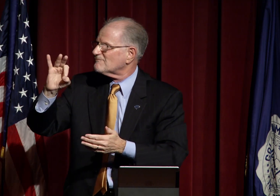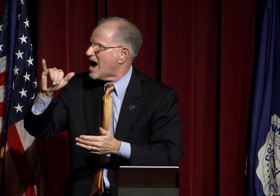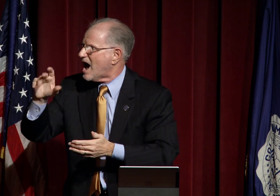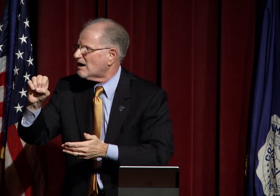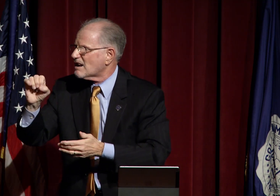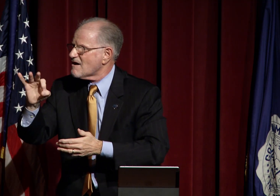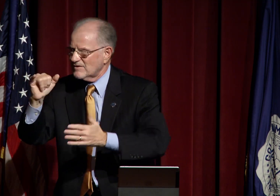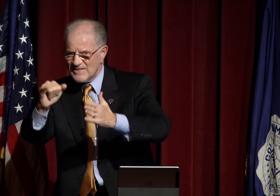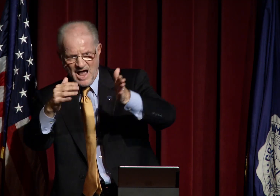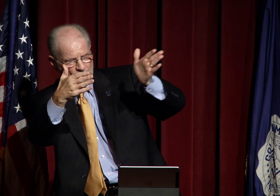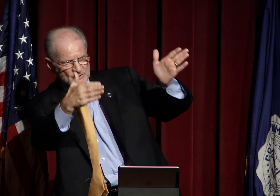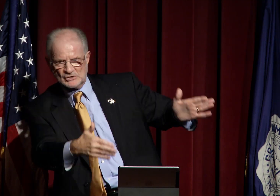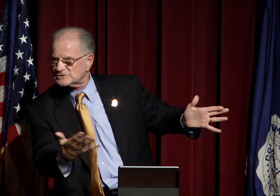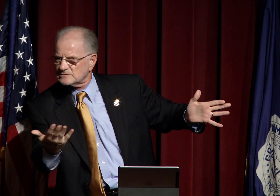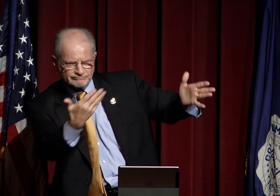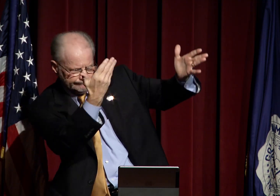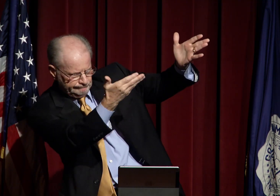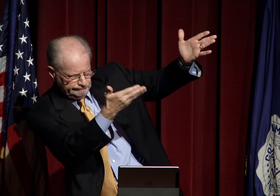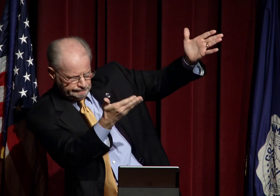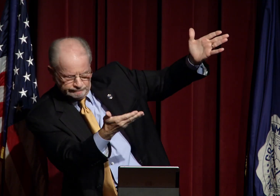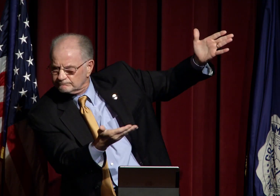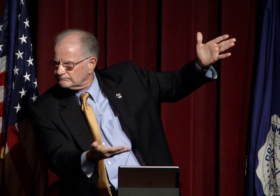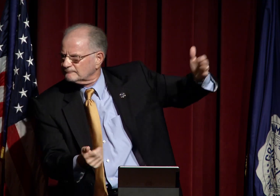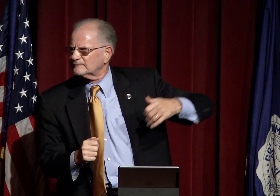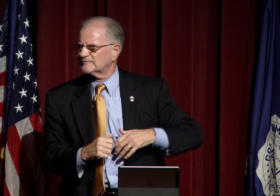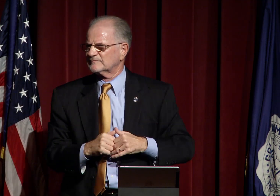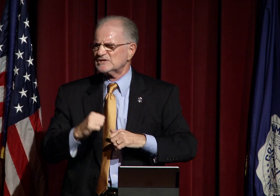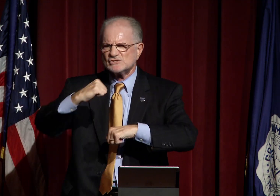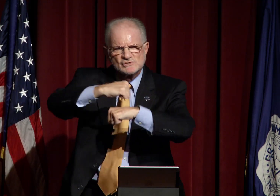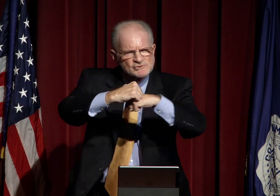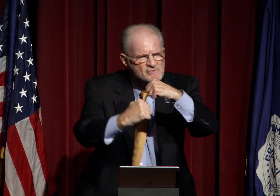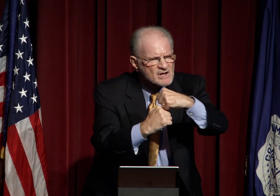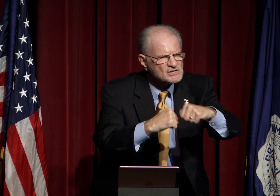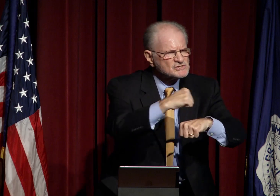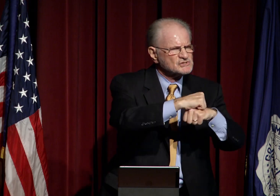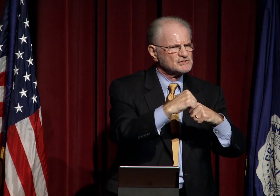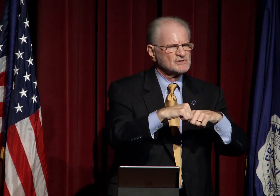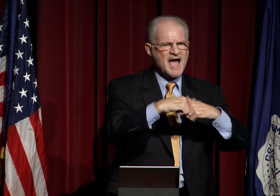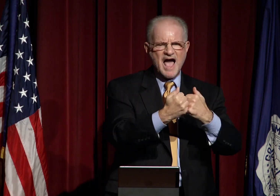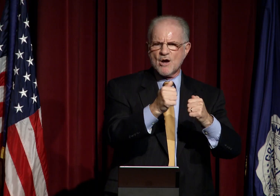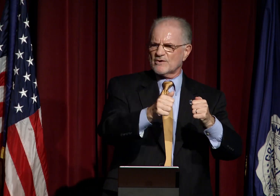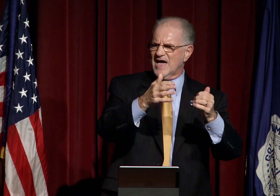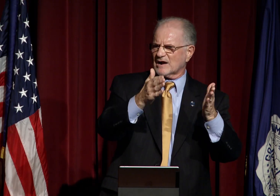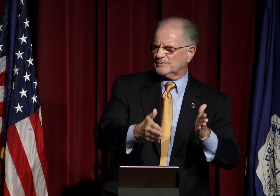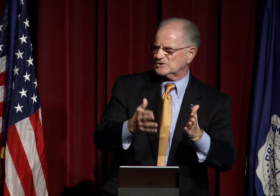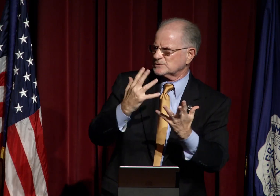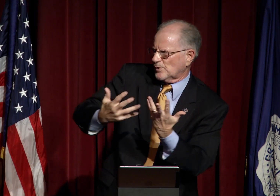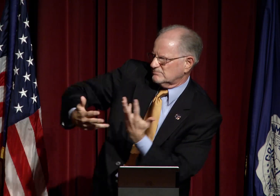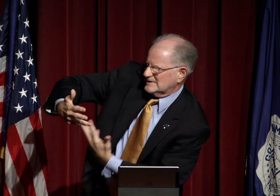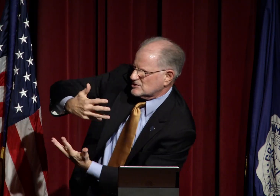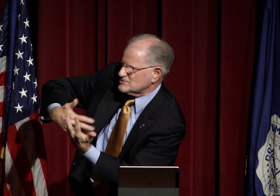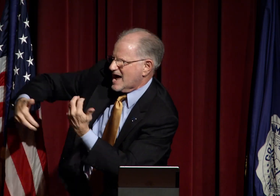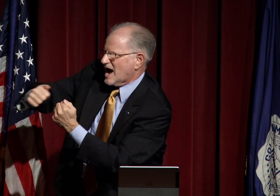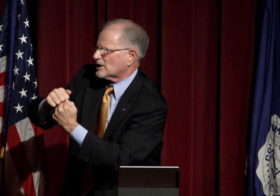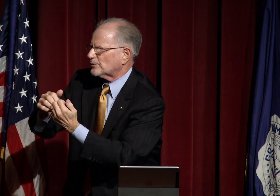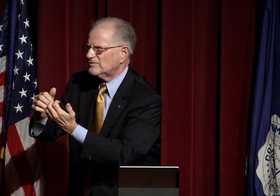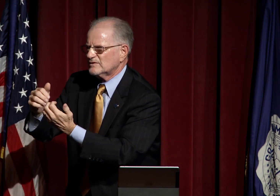to the table, to create a profile of what the CDO should ideally be, to figure out